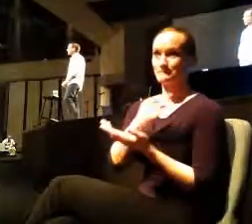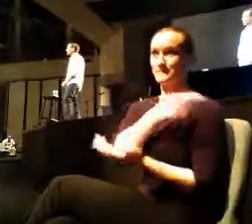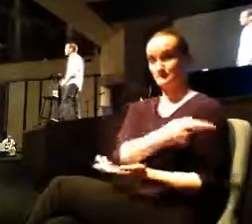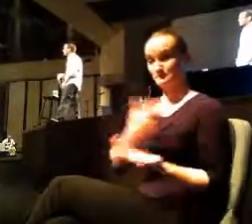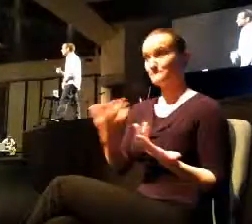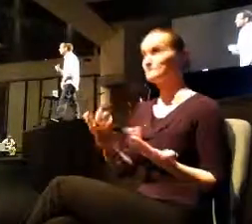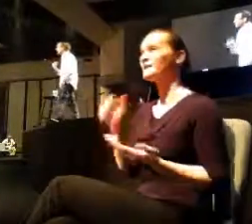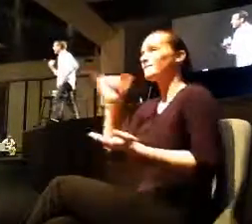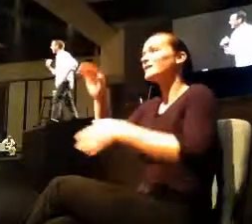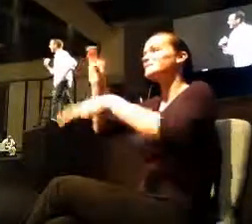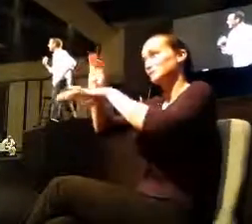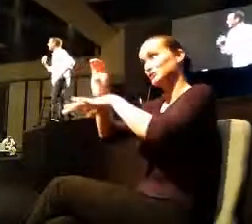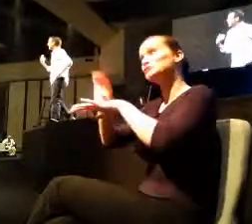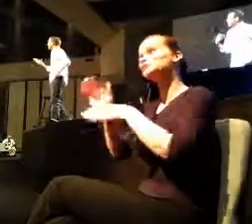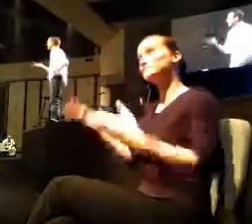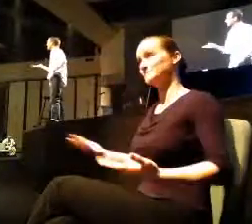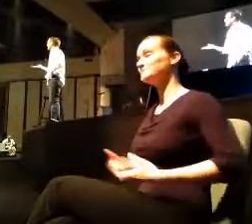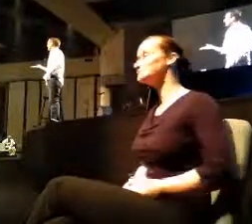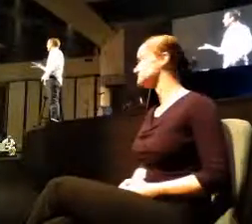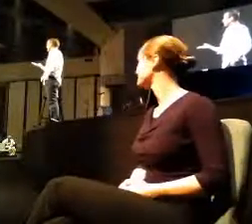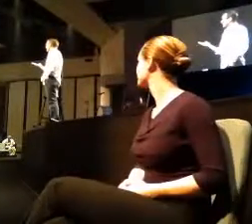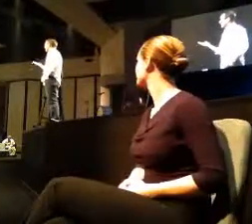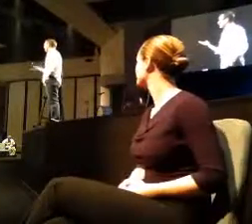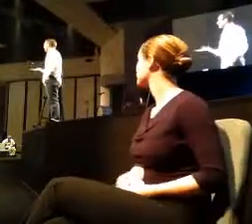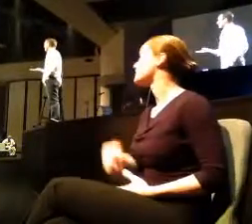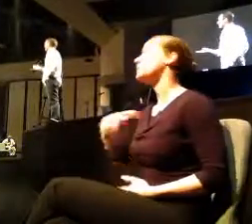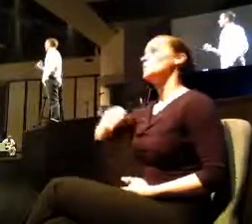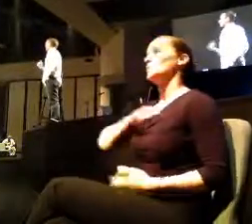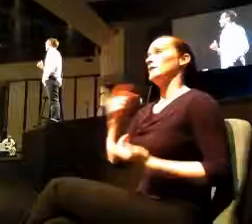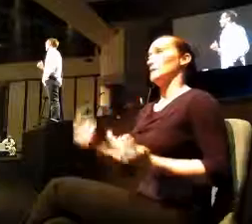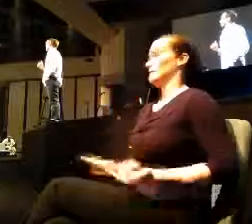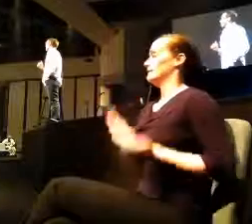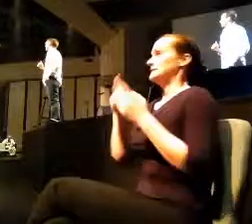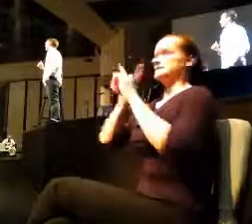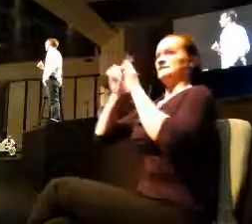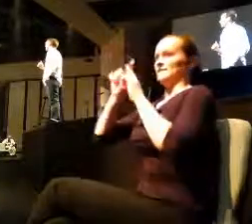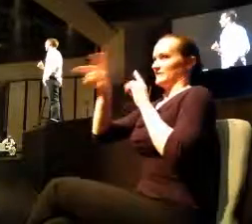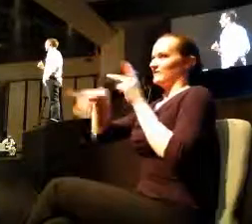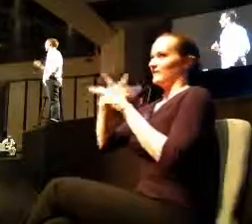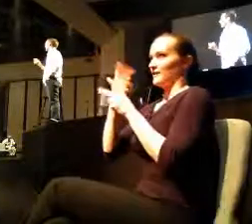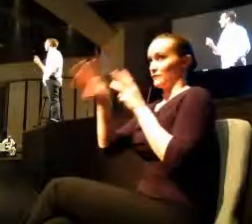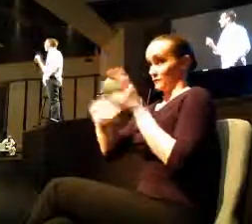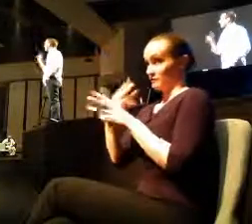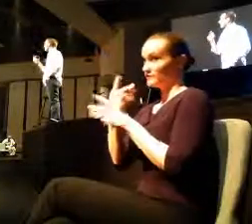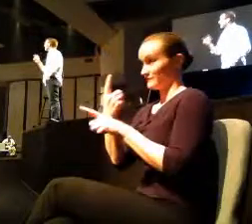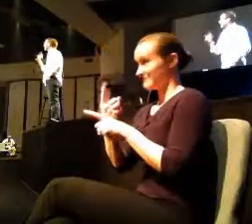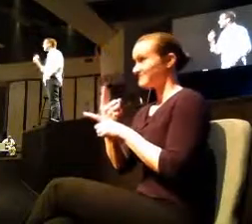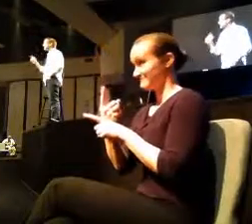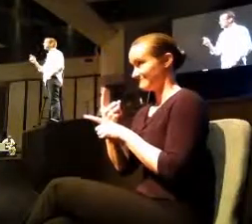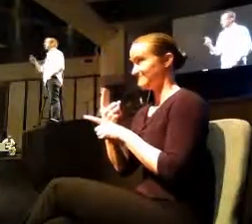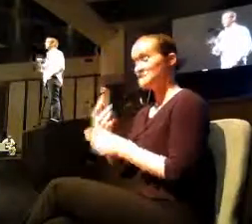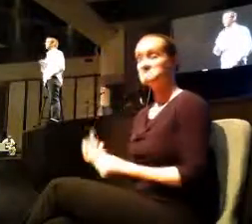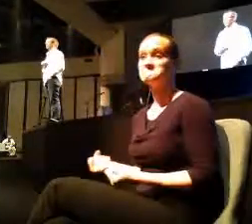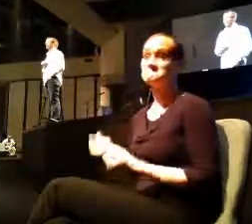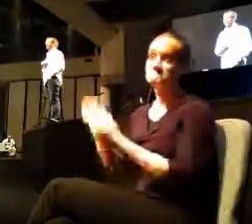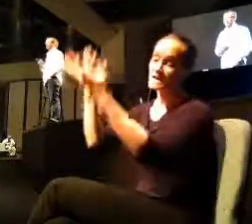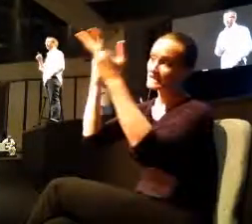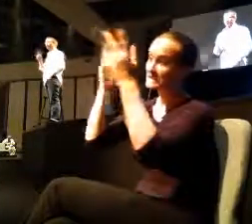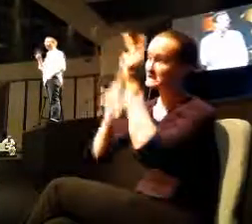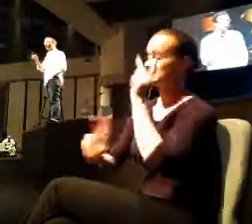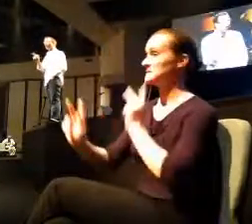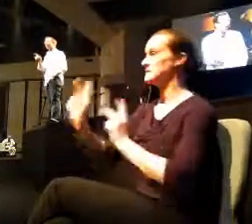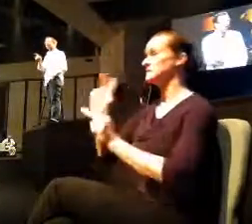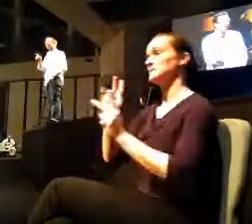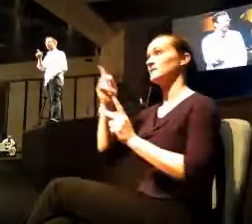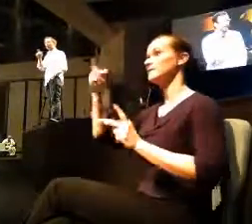Now, of course, we live in a very different kind of world, don't we? Where there are many, many people that